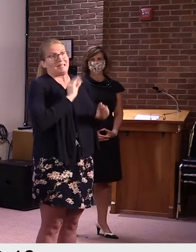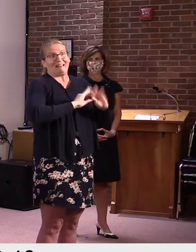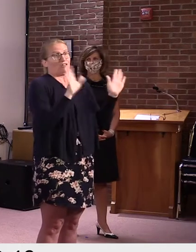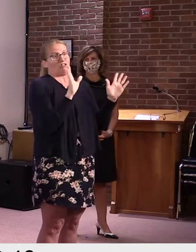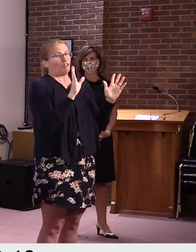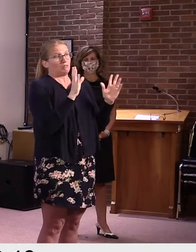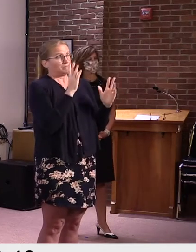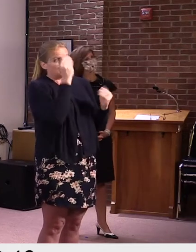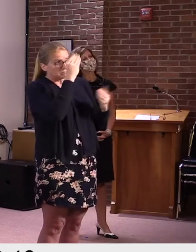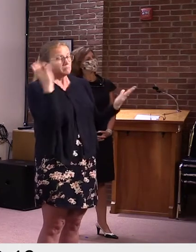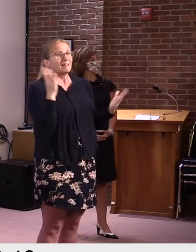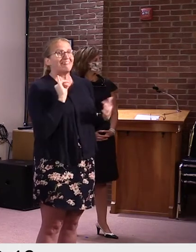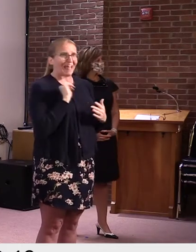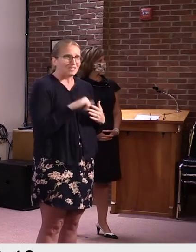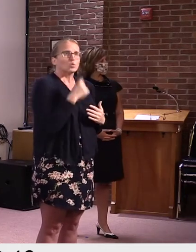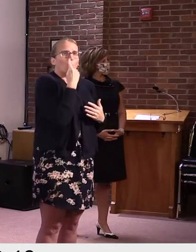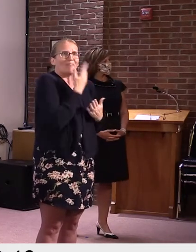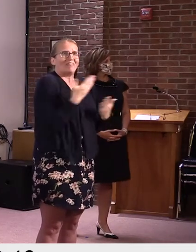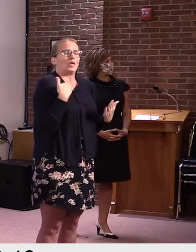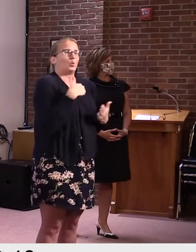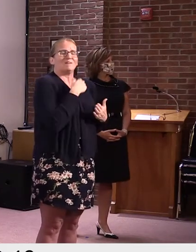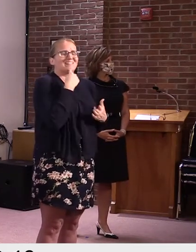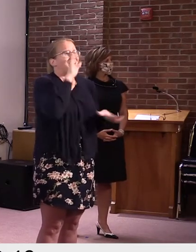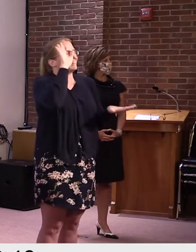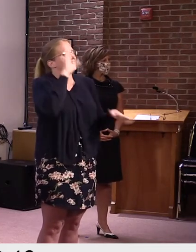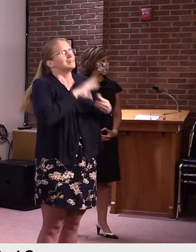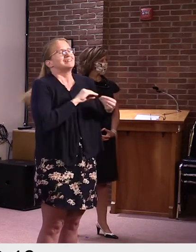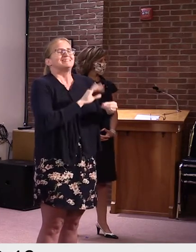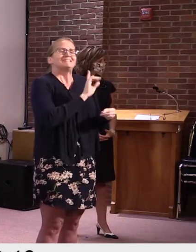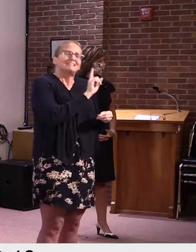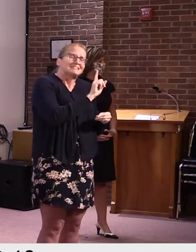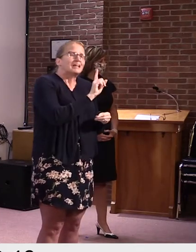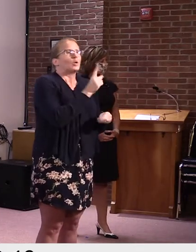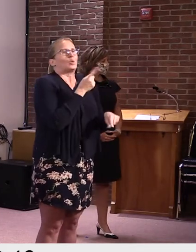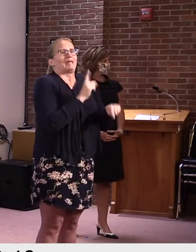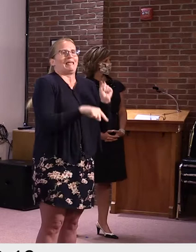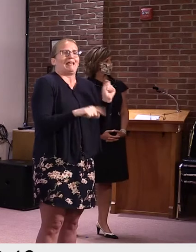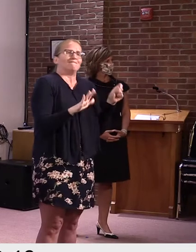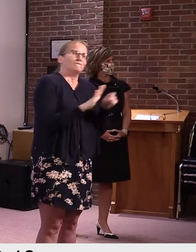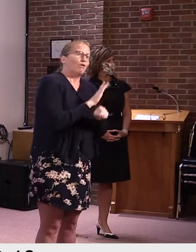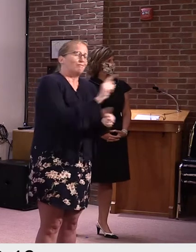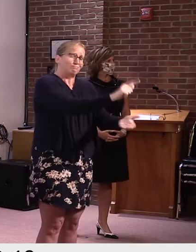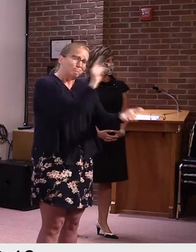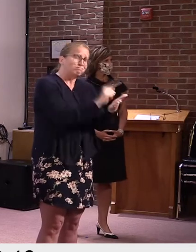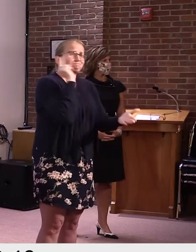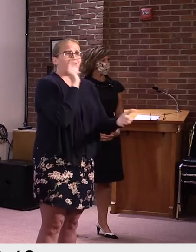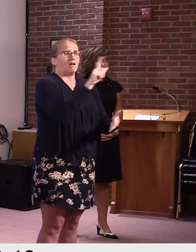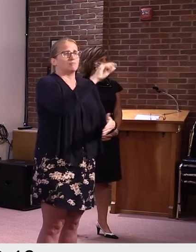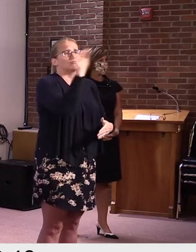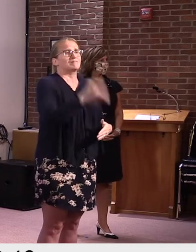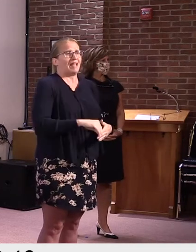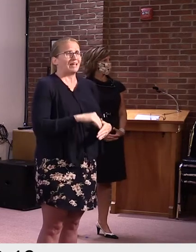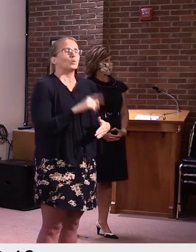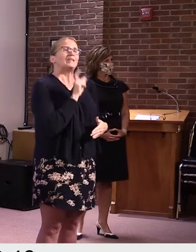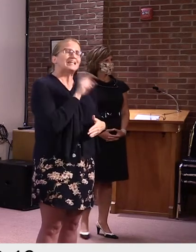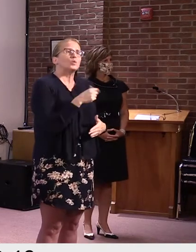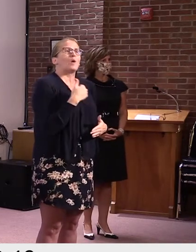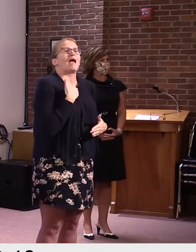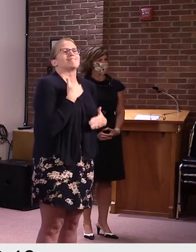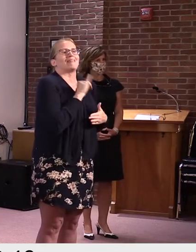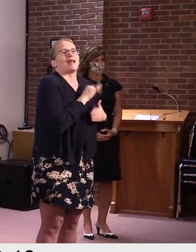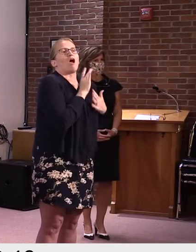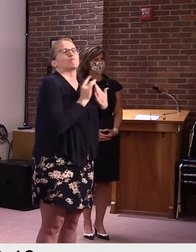where we've testified there needs to be just a tiny sliver of opportunity for those things not to be completely,